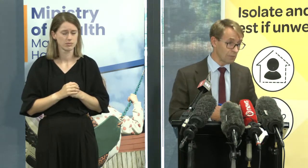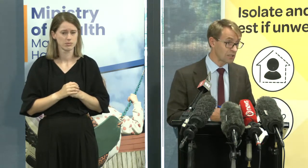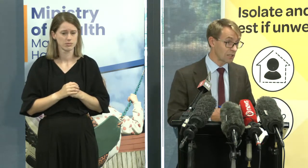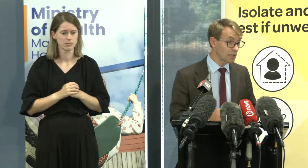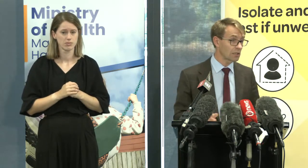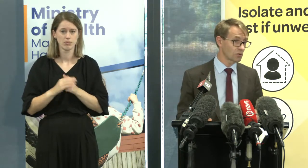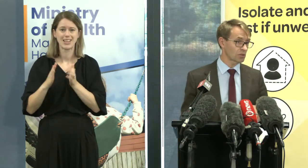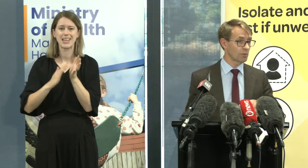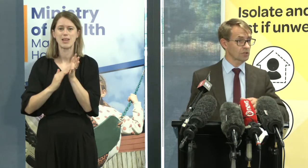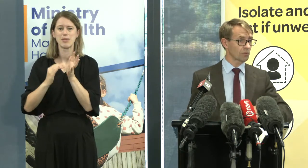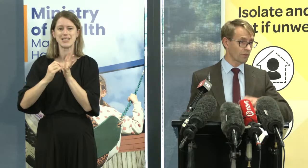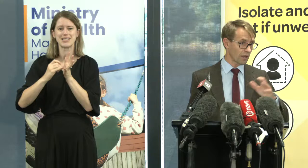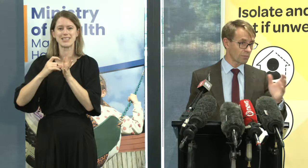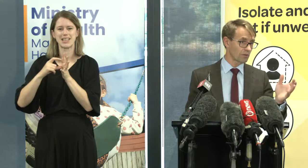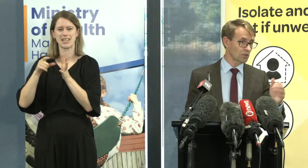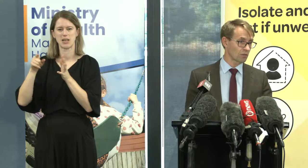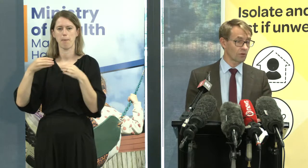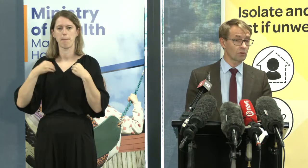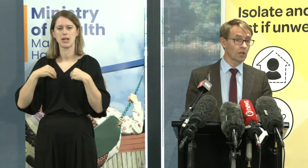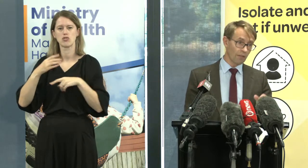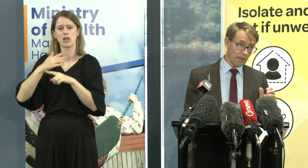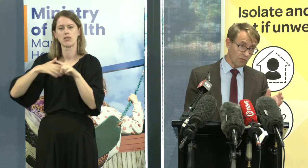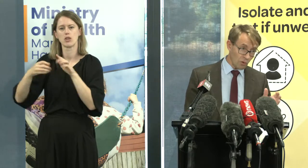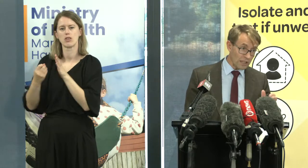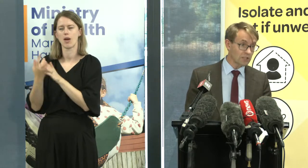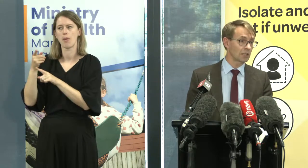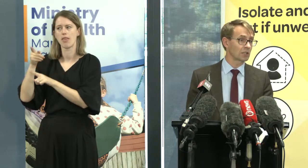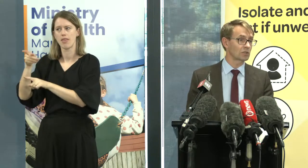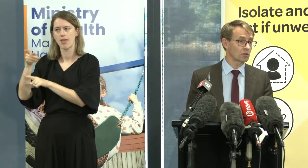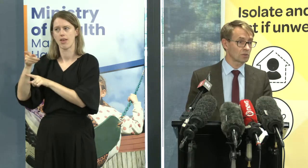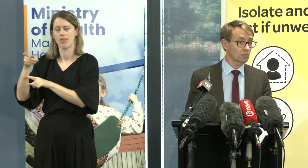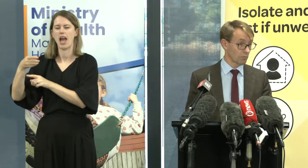likewise MSD is responsible for that provision of food. They